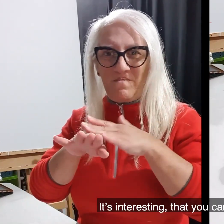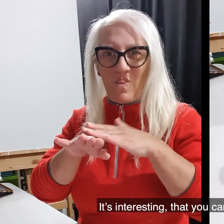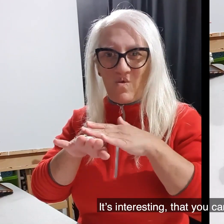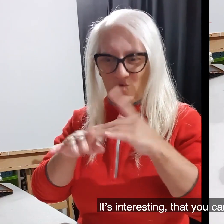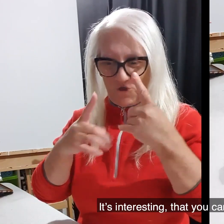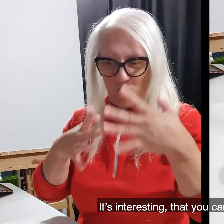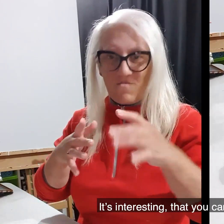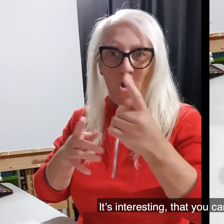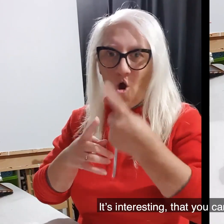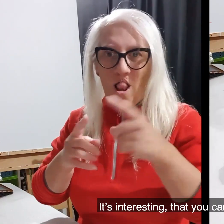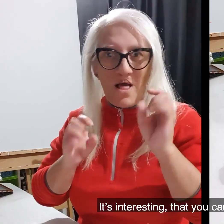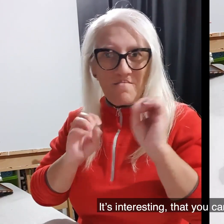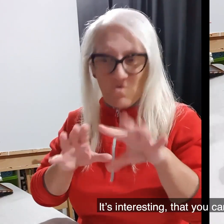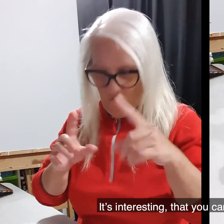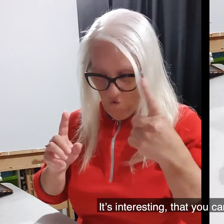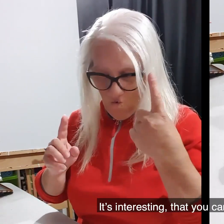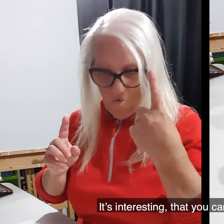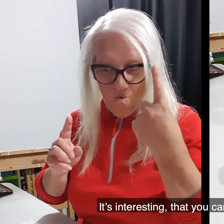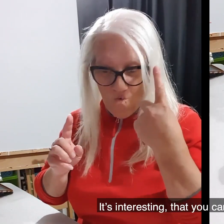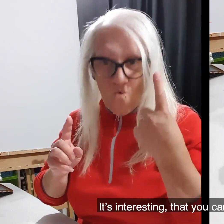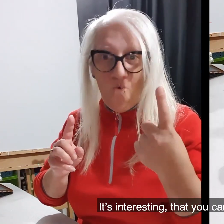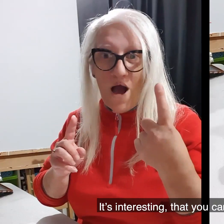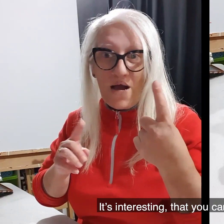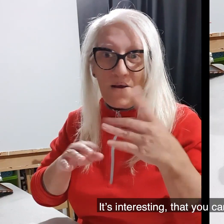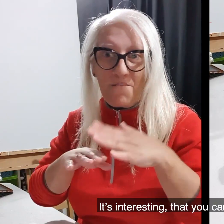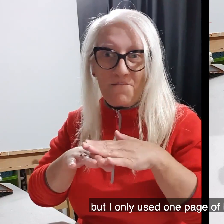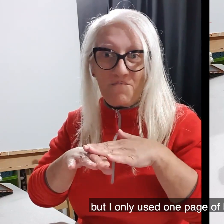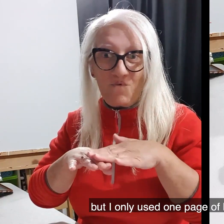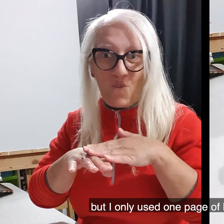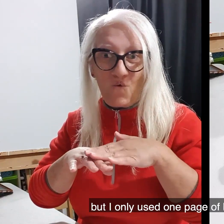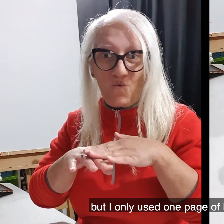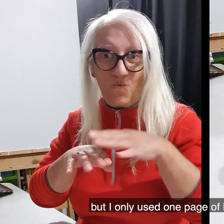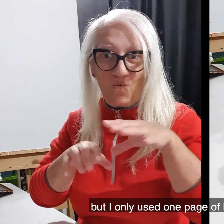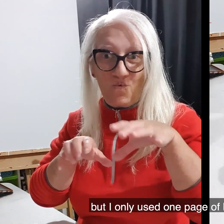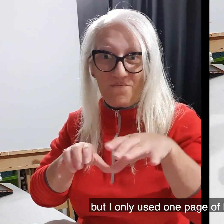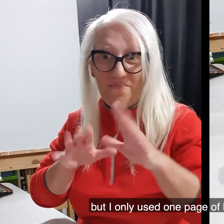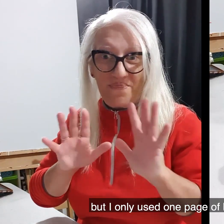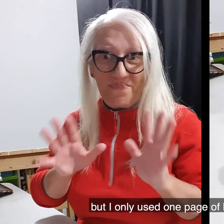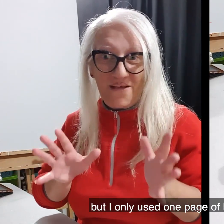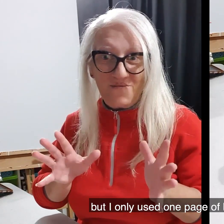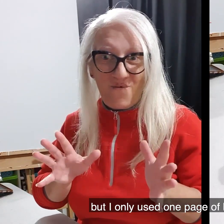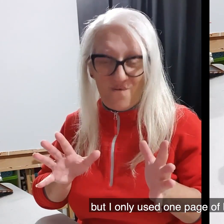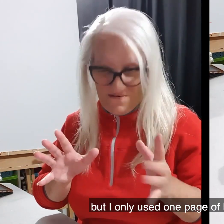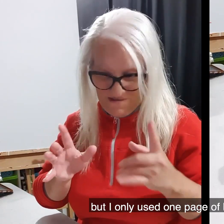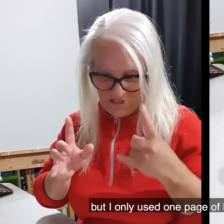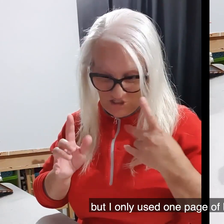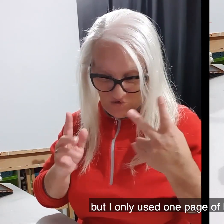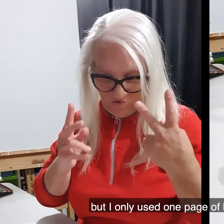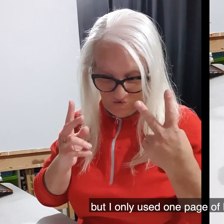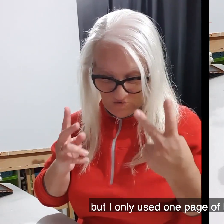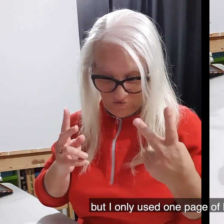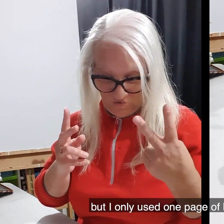It's interesting that you can see a lot of blue, but I only use one page of blue paper. That's all.